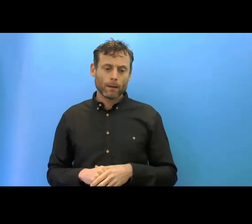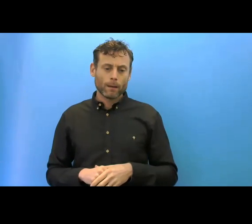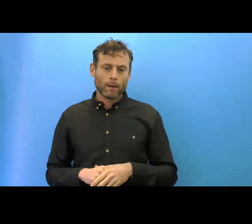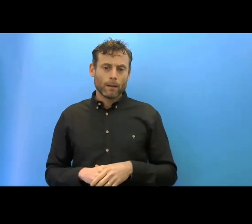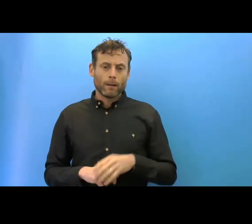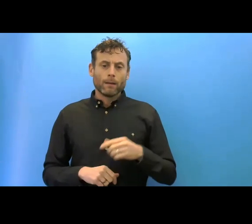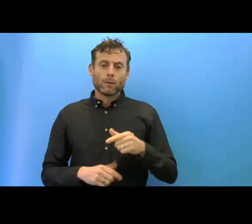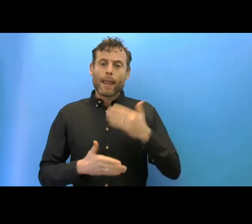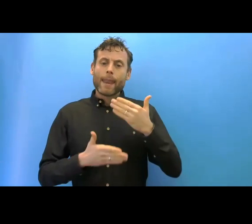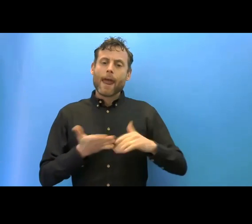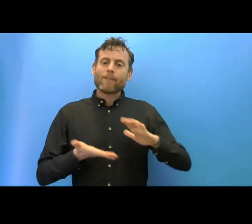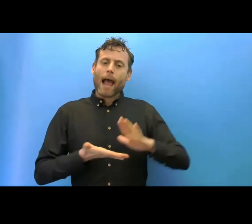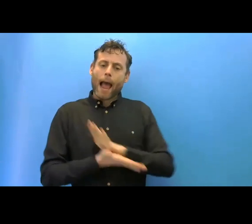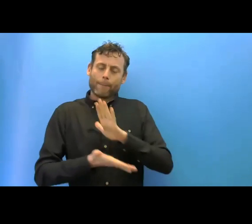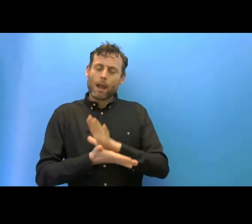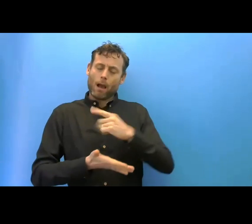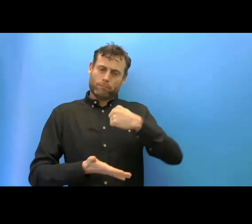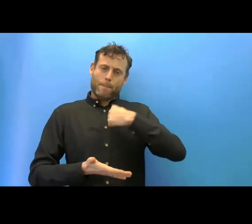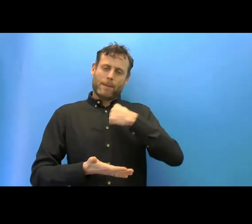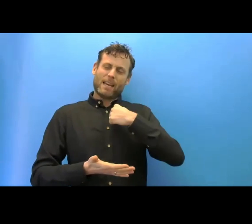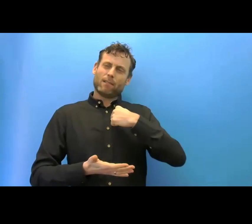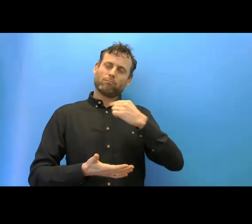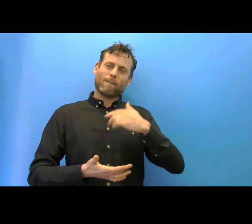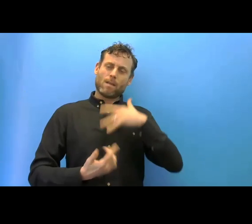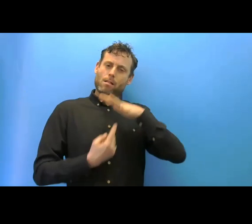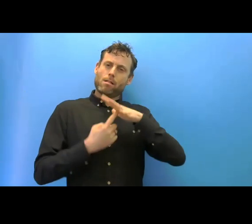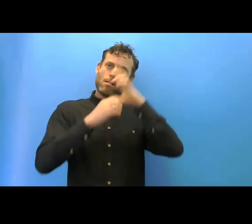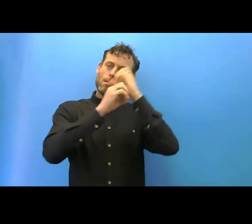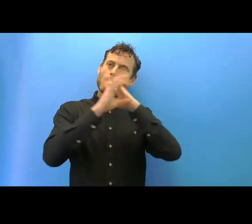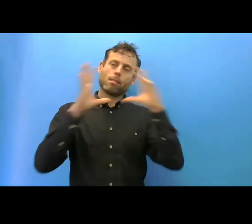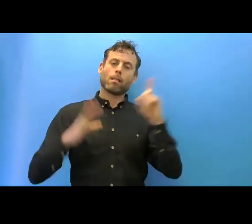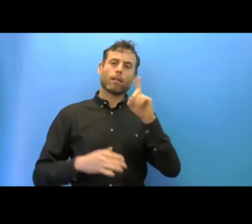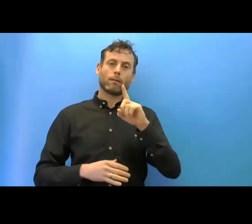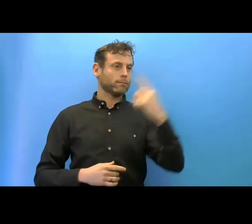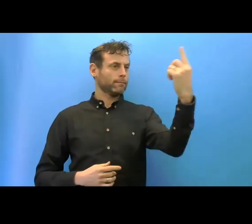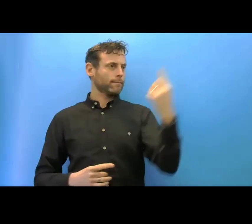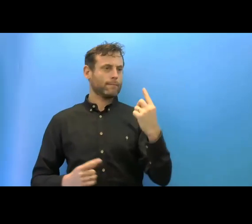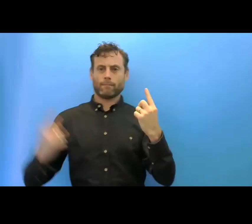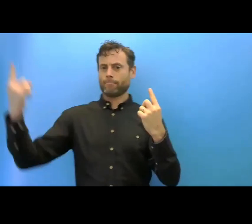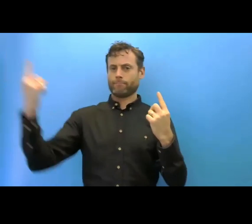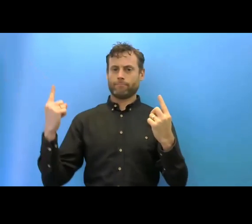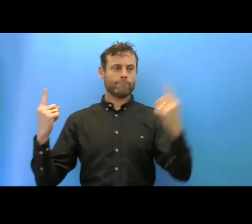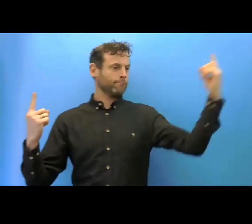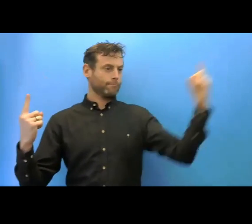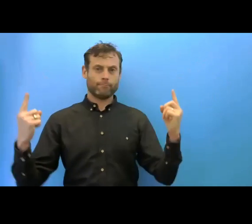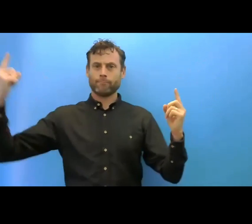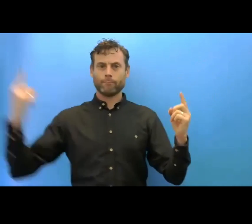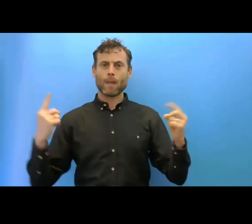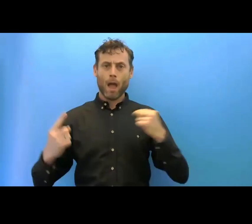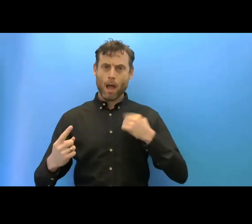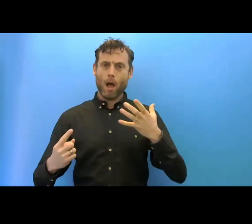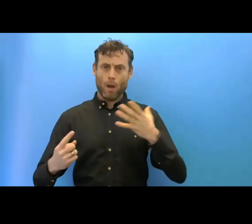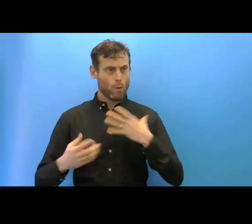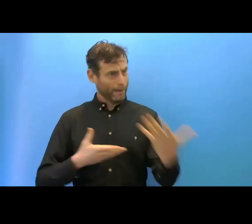Happier, the way I conceptualize it, is the audience interaction and that taking of responsibility that I hand